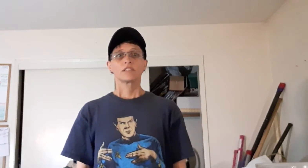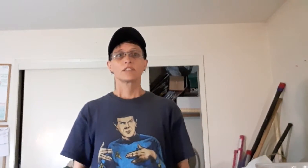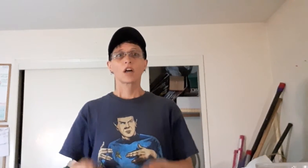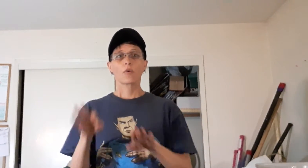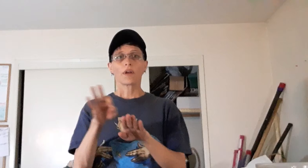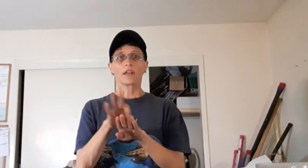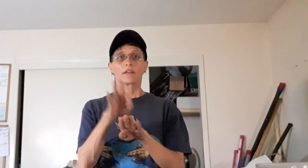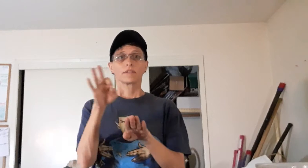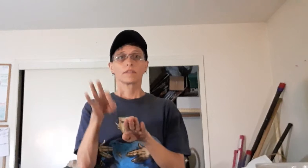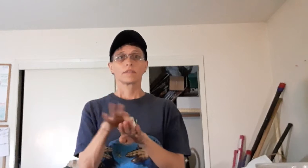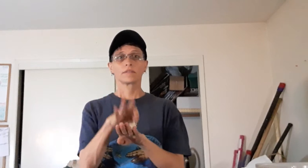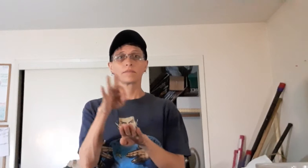Sewing.